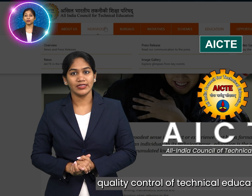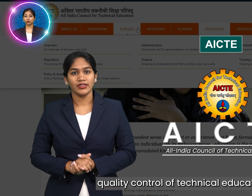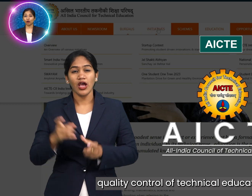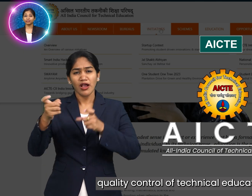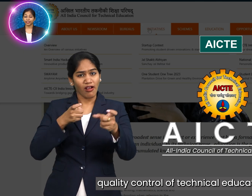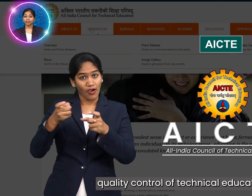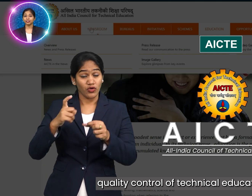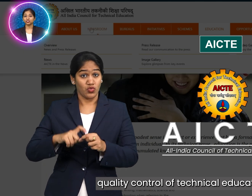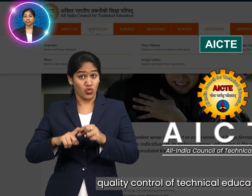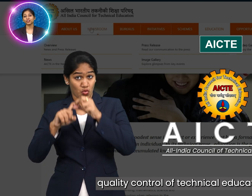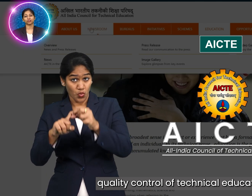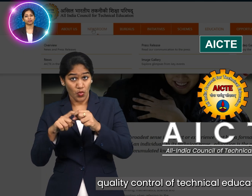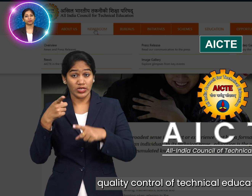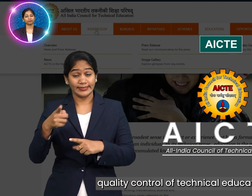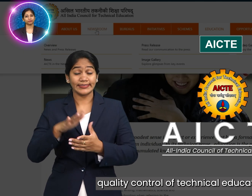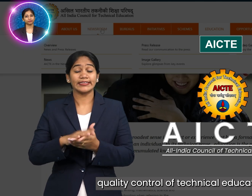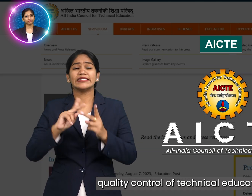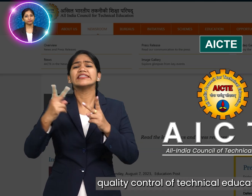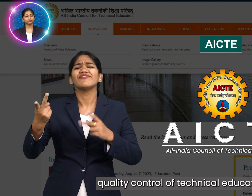quality control of technical education.